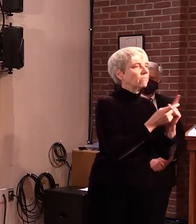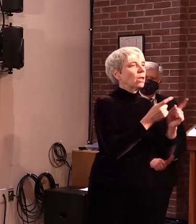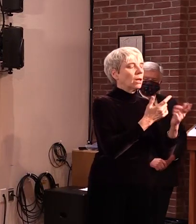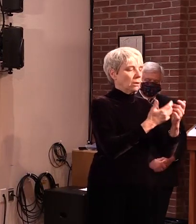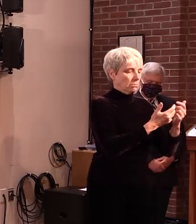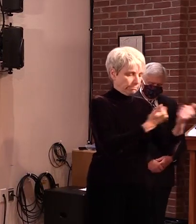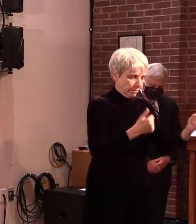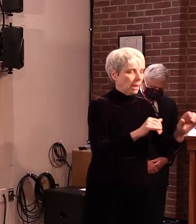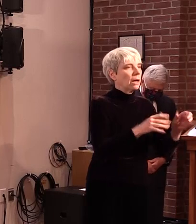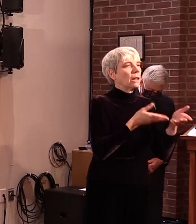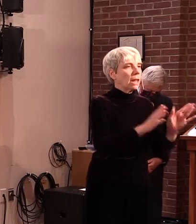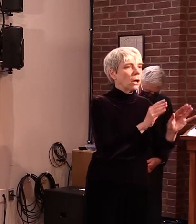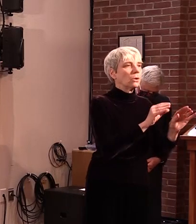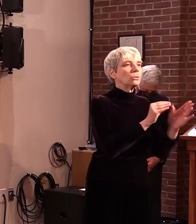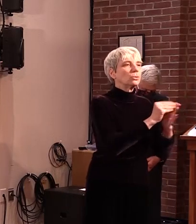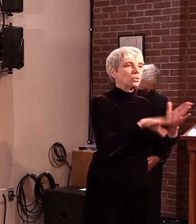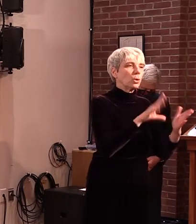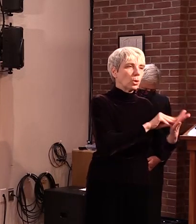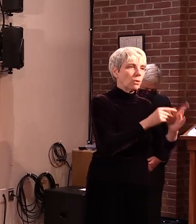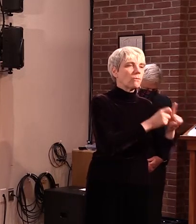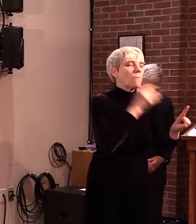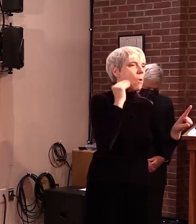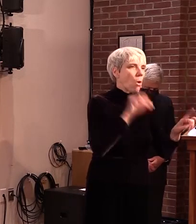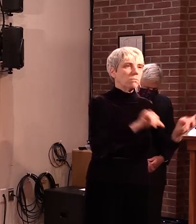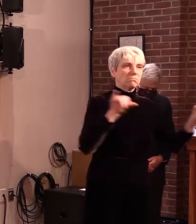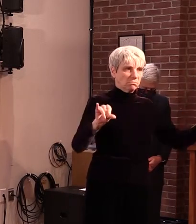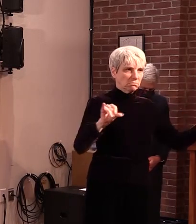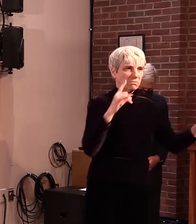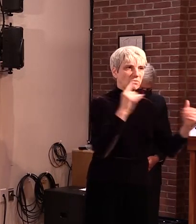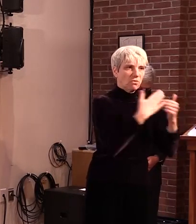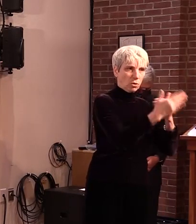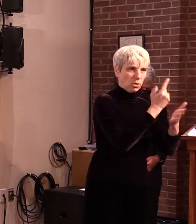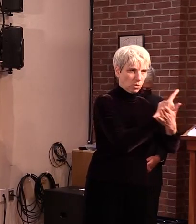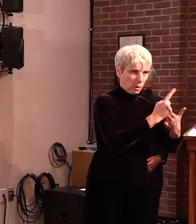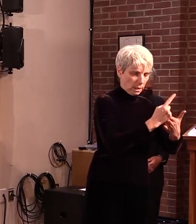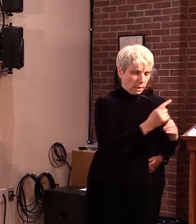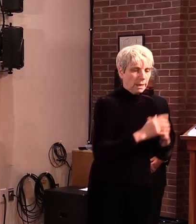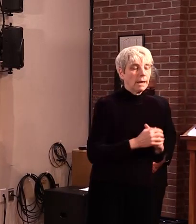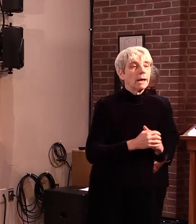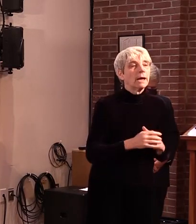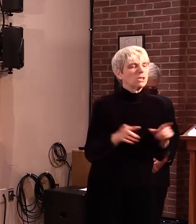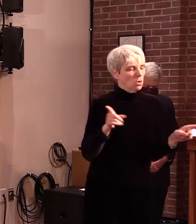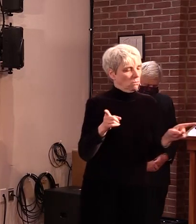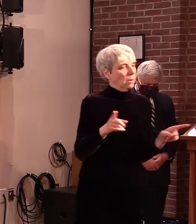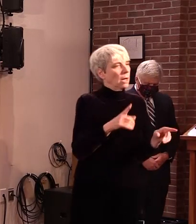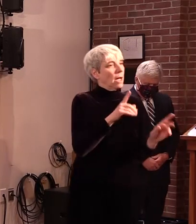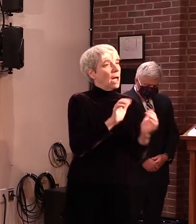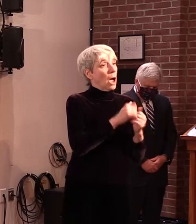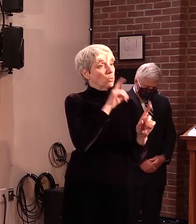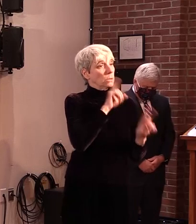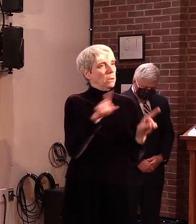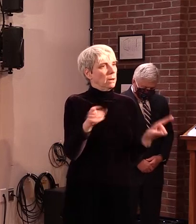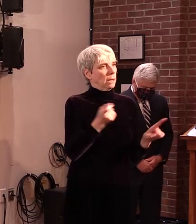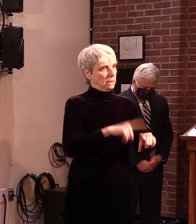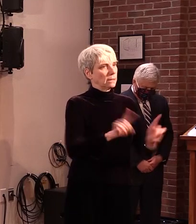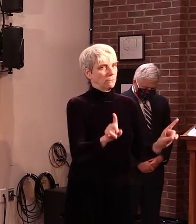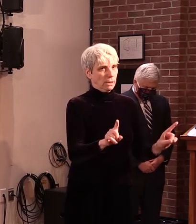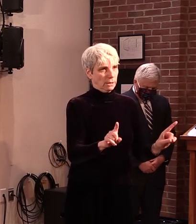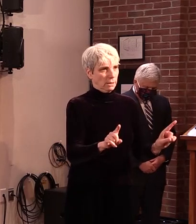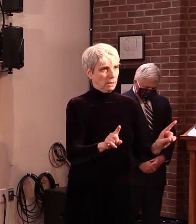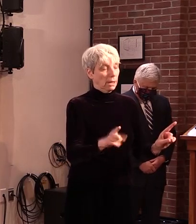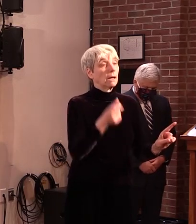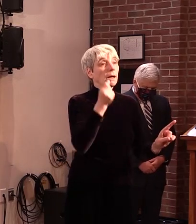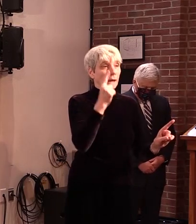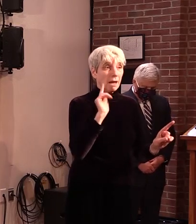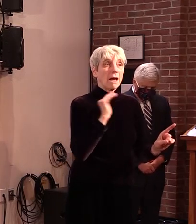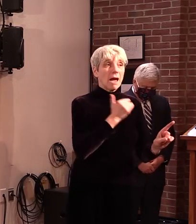week. The point I would make about our guidance for reopening schools is that, firstly, it's comprehensive and prescriptive, but